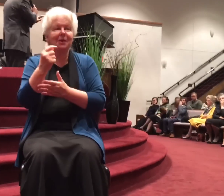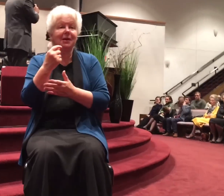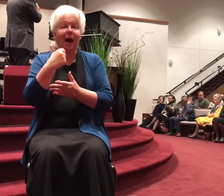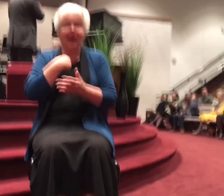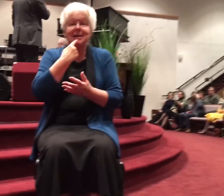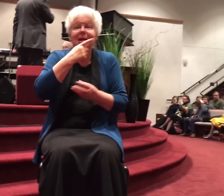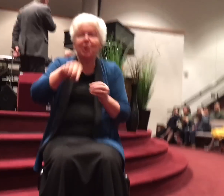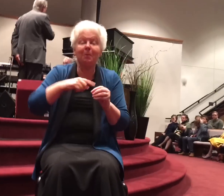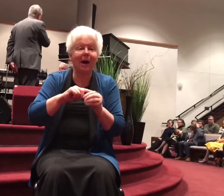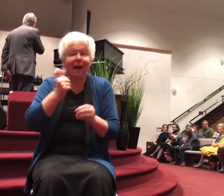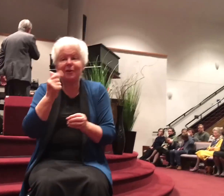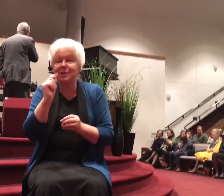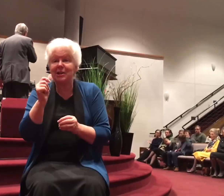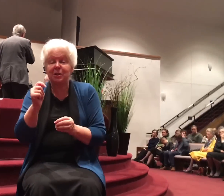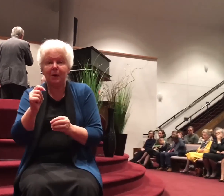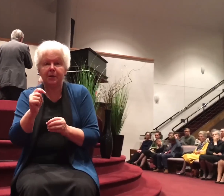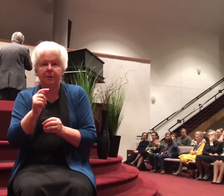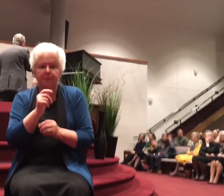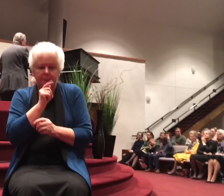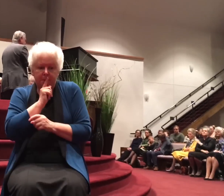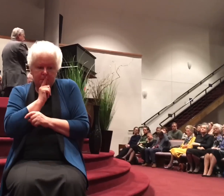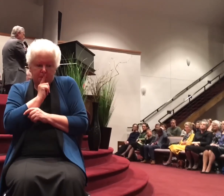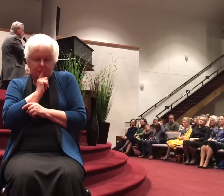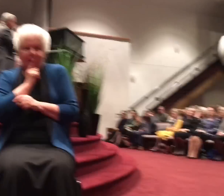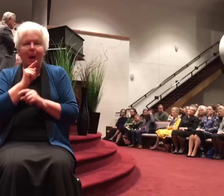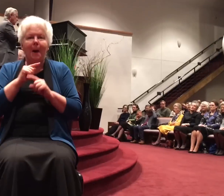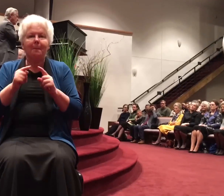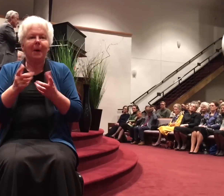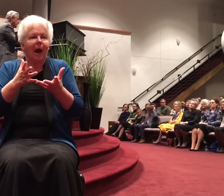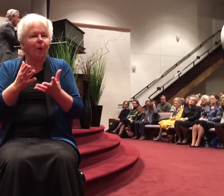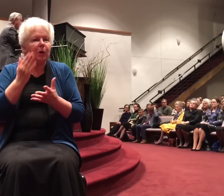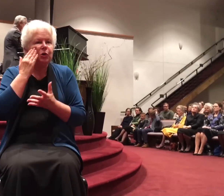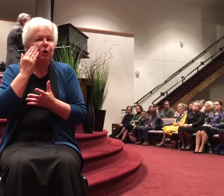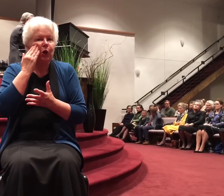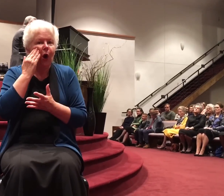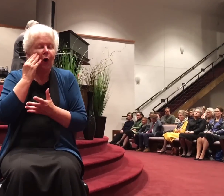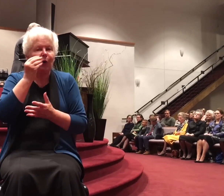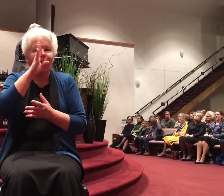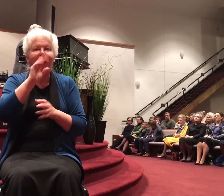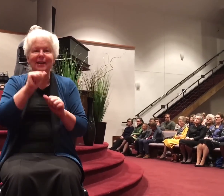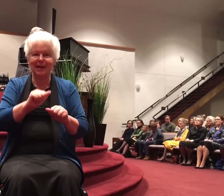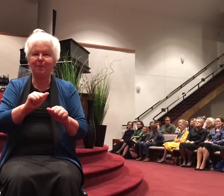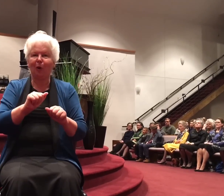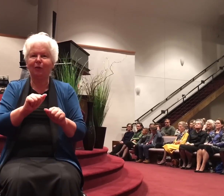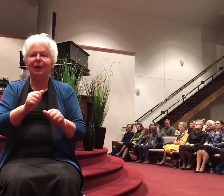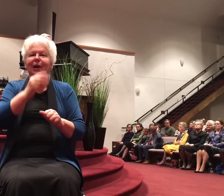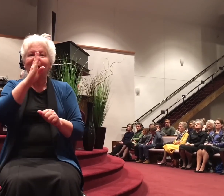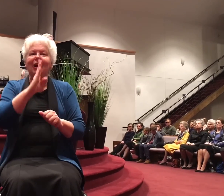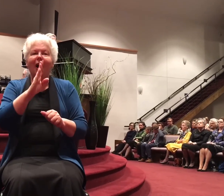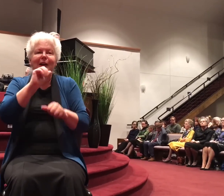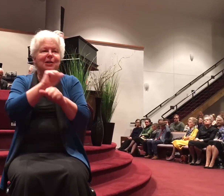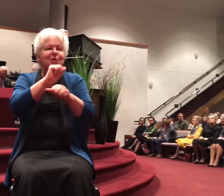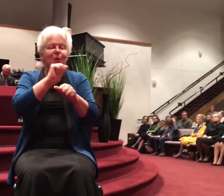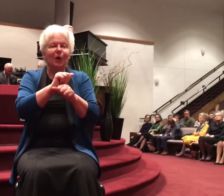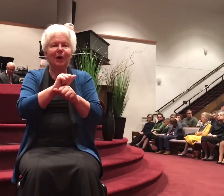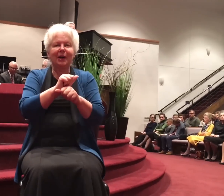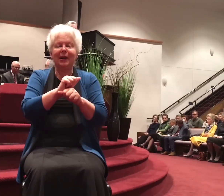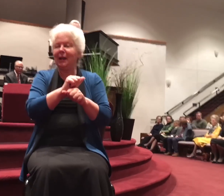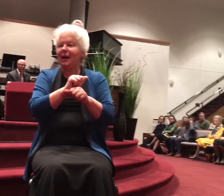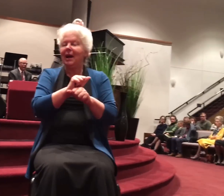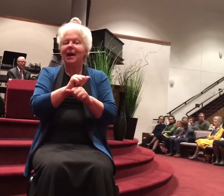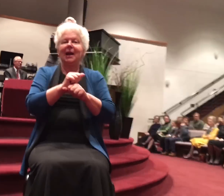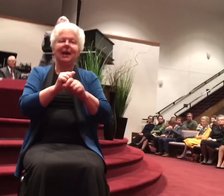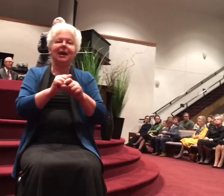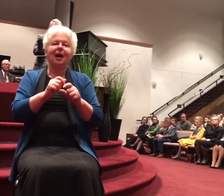you. Other testimonies we can't even tell you. But I want you to know that God is able. God is working in communist